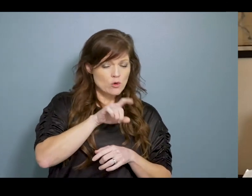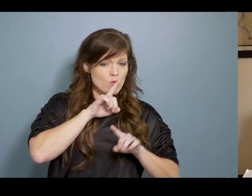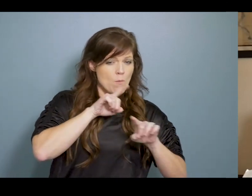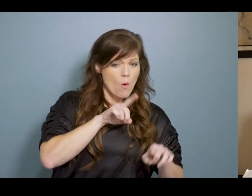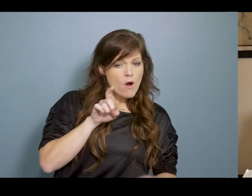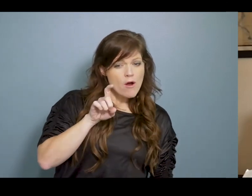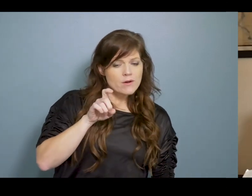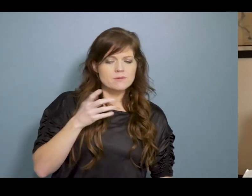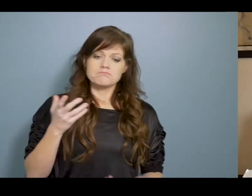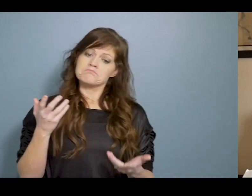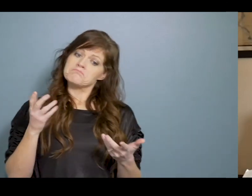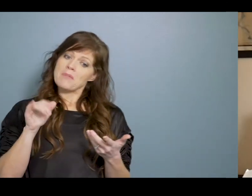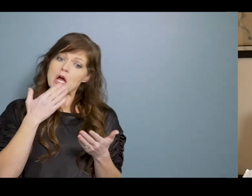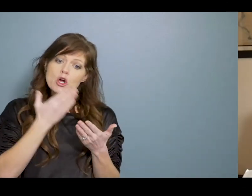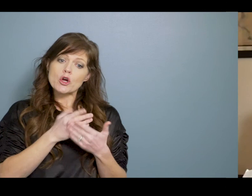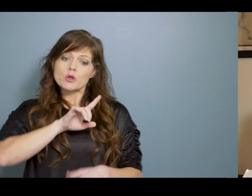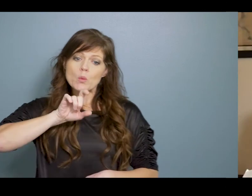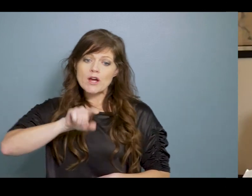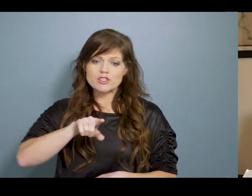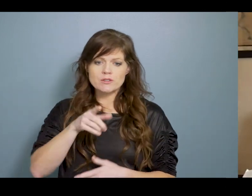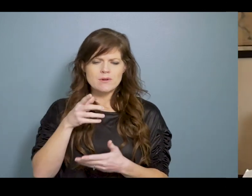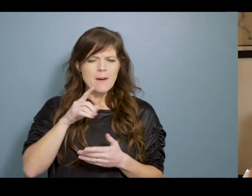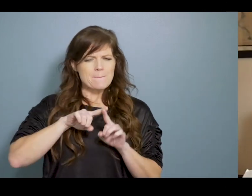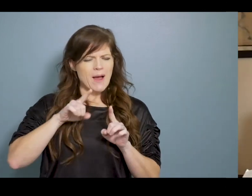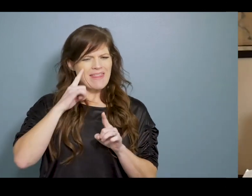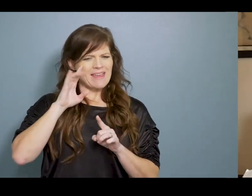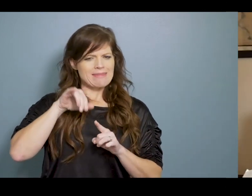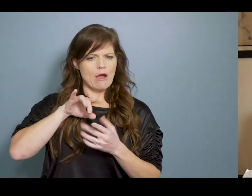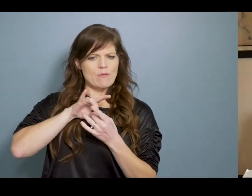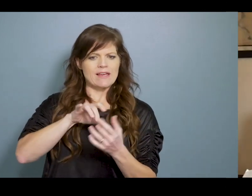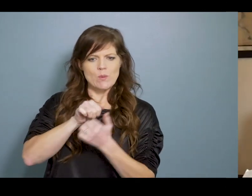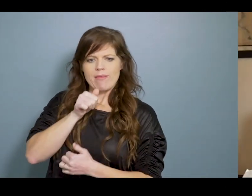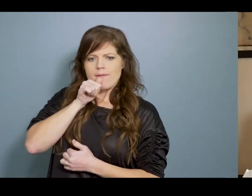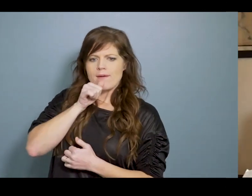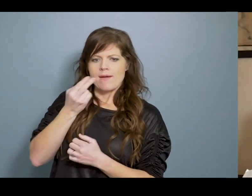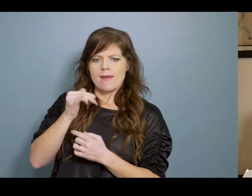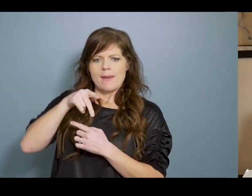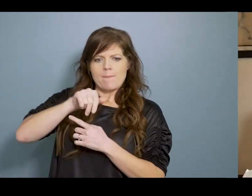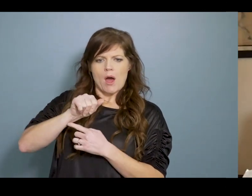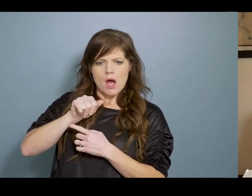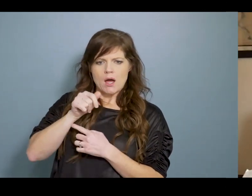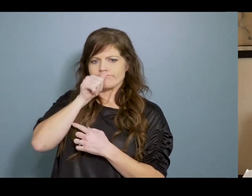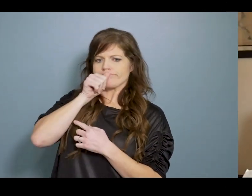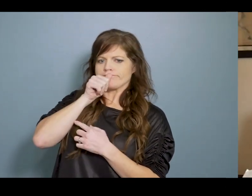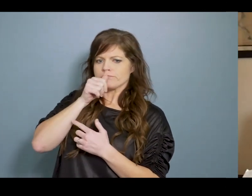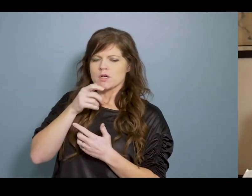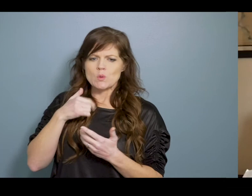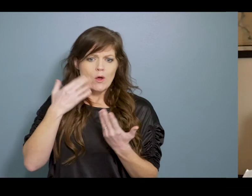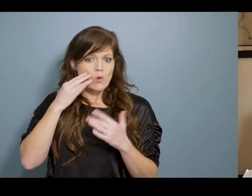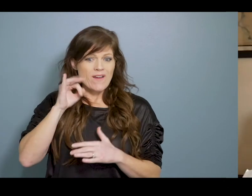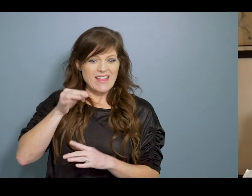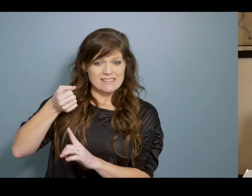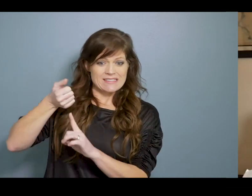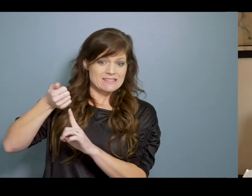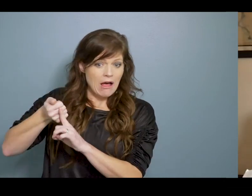you're still muted, so you're probably not wanting to jump right into this, but that's probably a topic, whether that's a self-report or